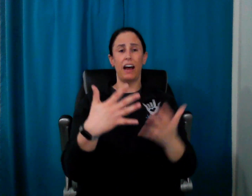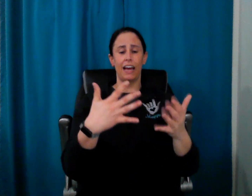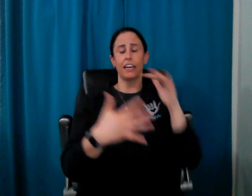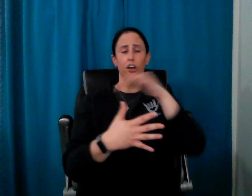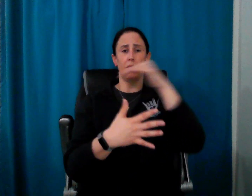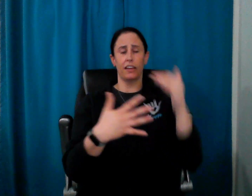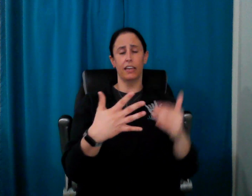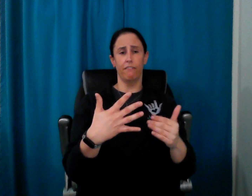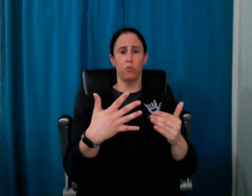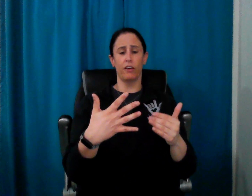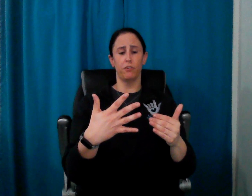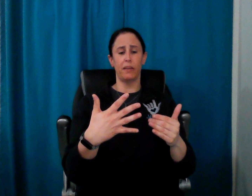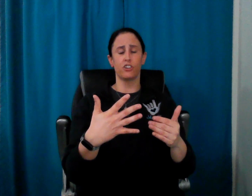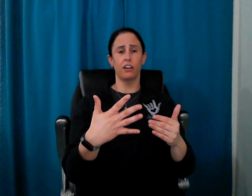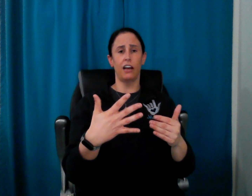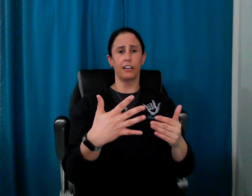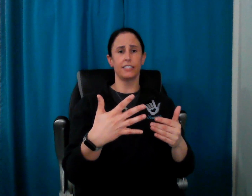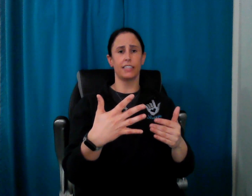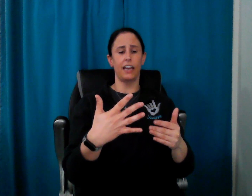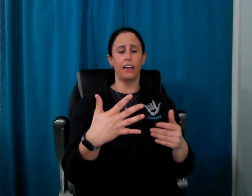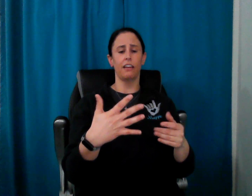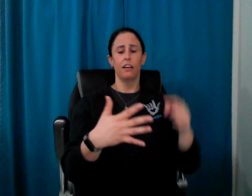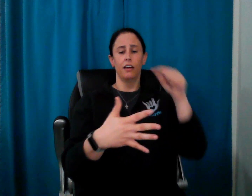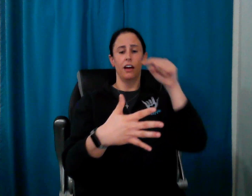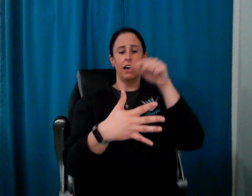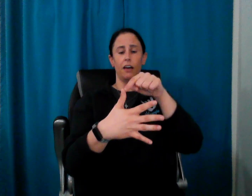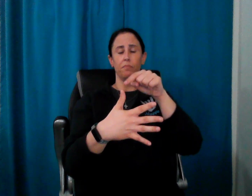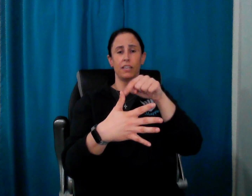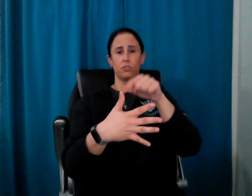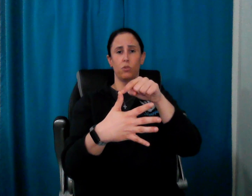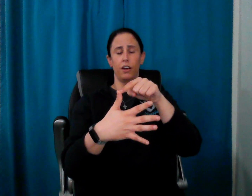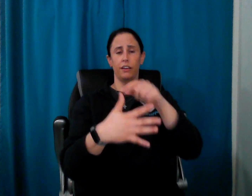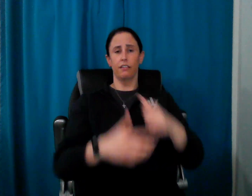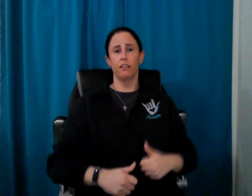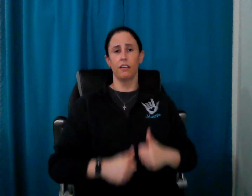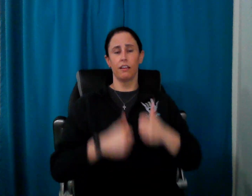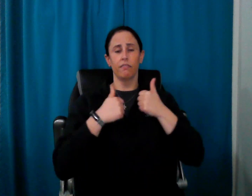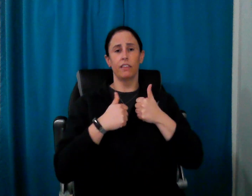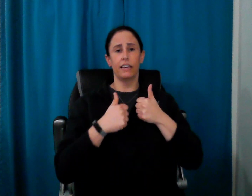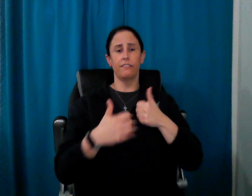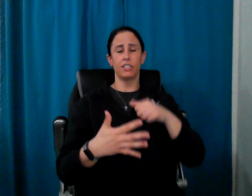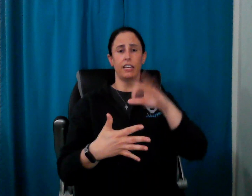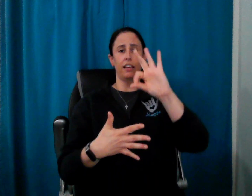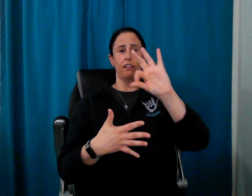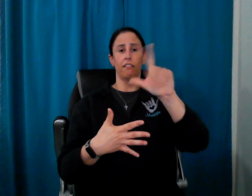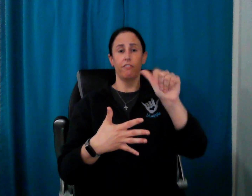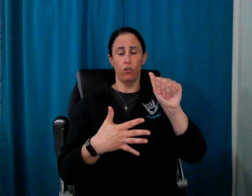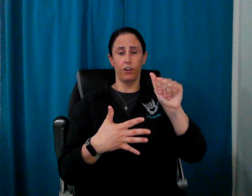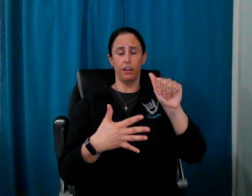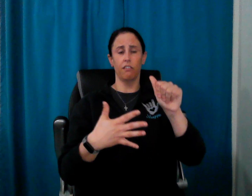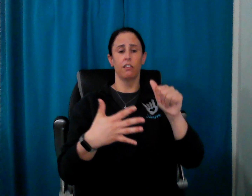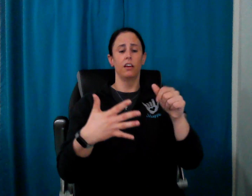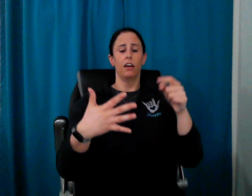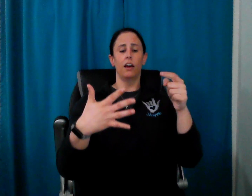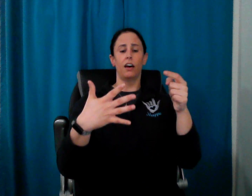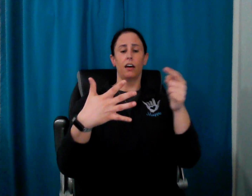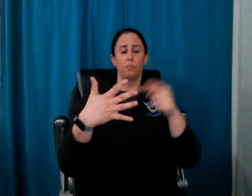I can go back and give more information. I could say, this one lives in Florida.